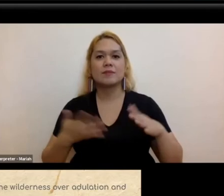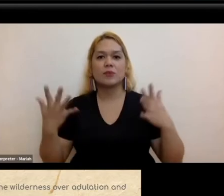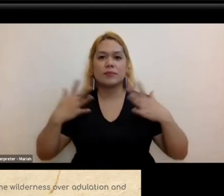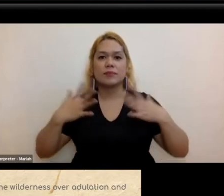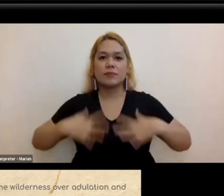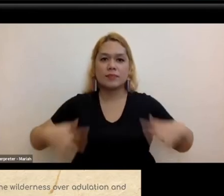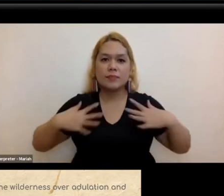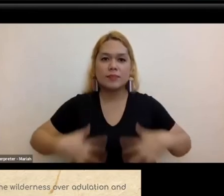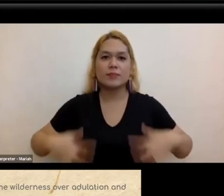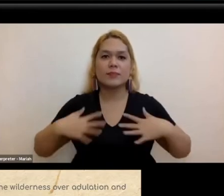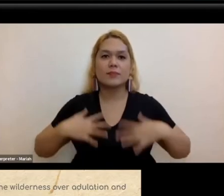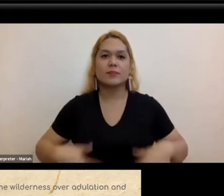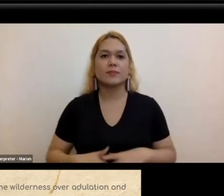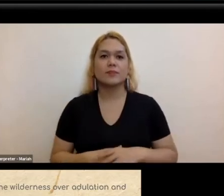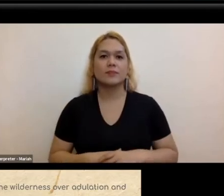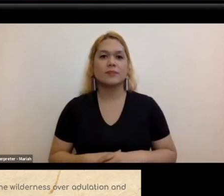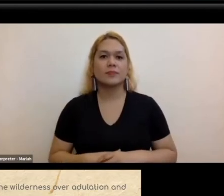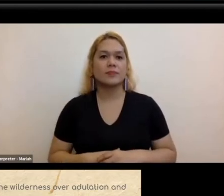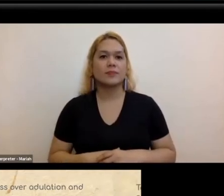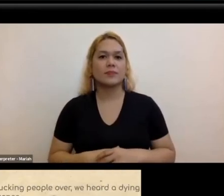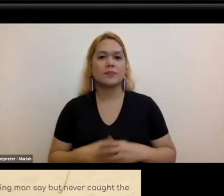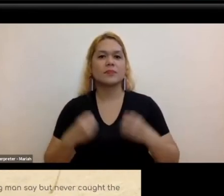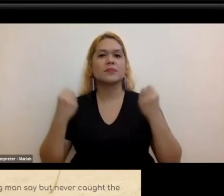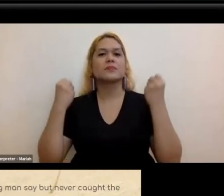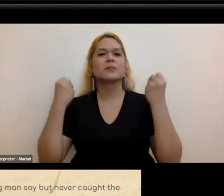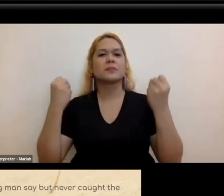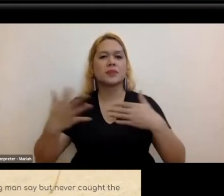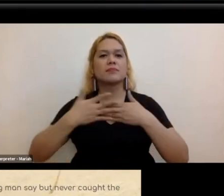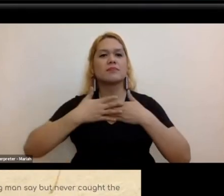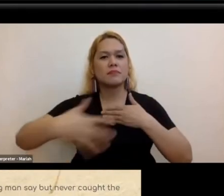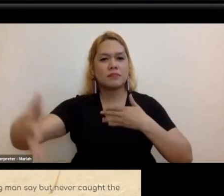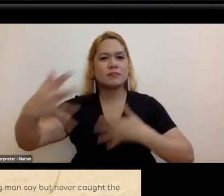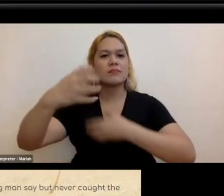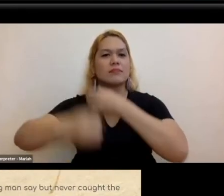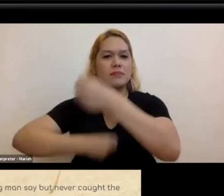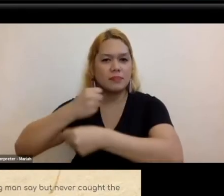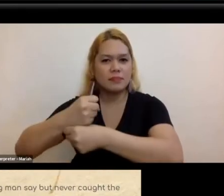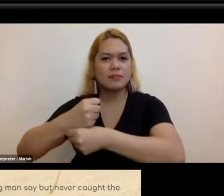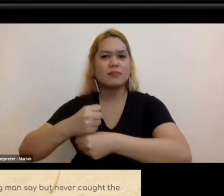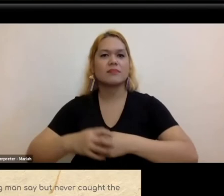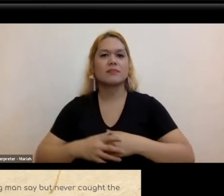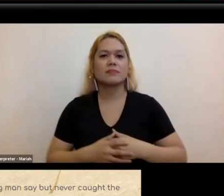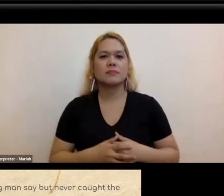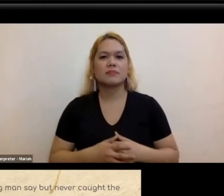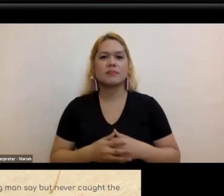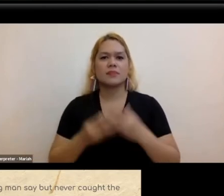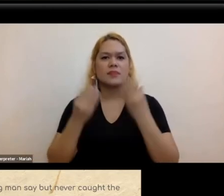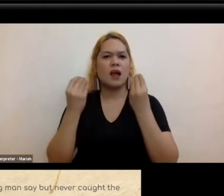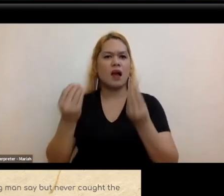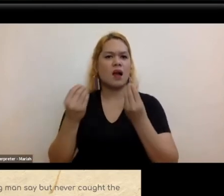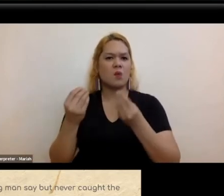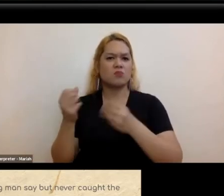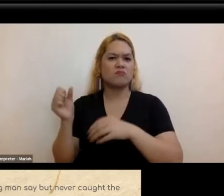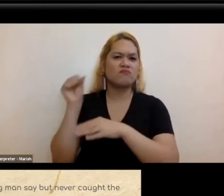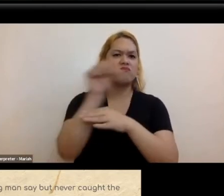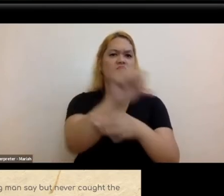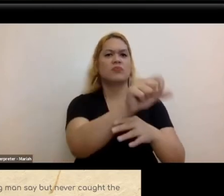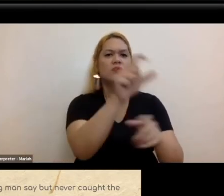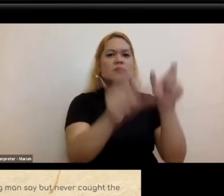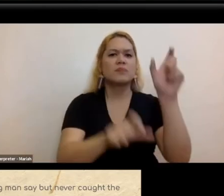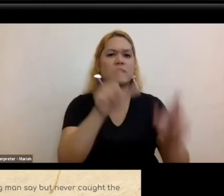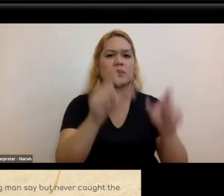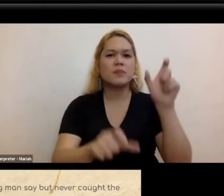Years later, the secret to fucking people over, we heard a dying man say, but never caught the